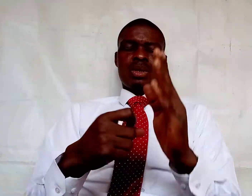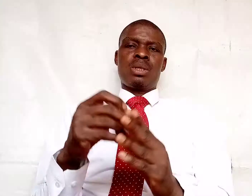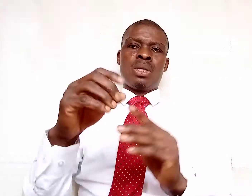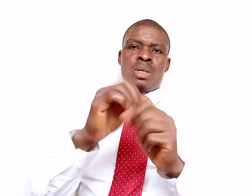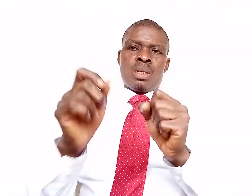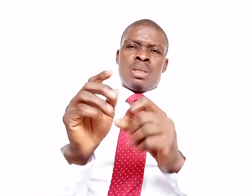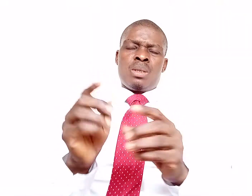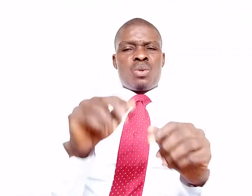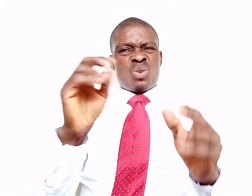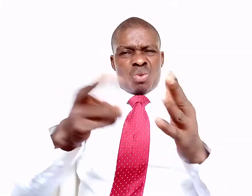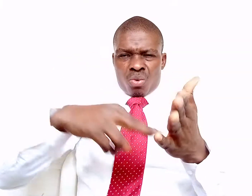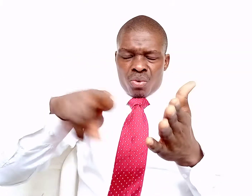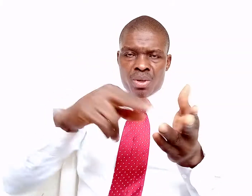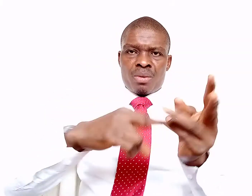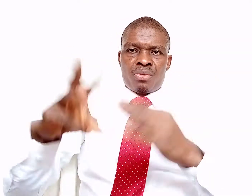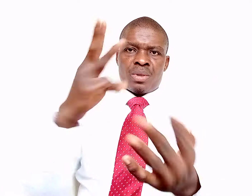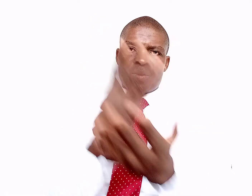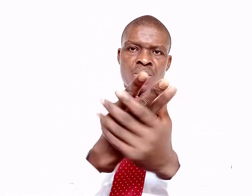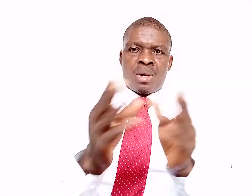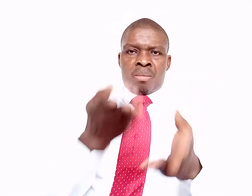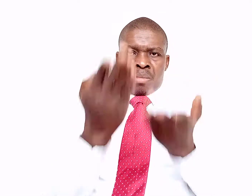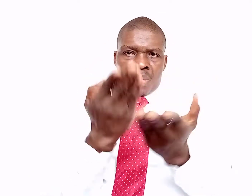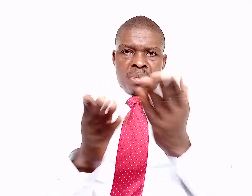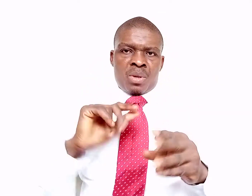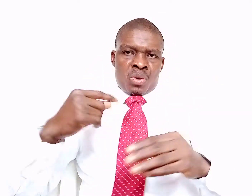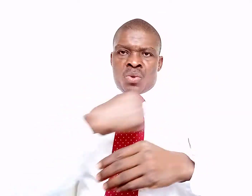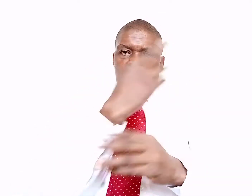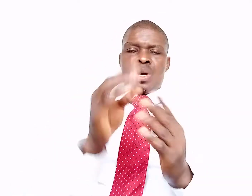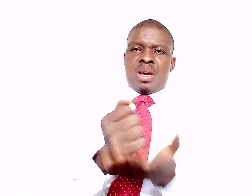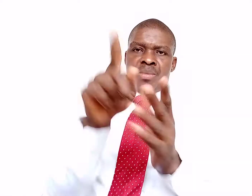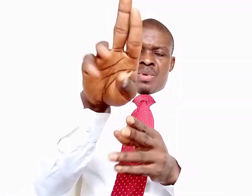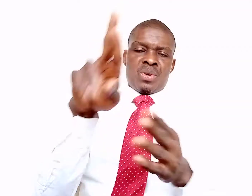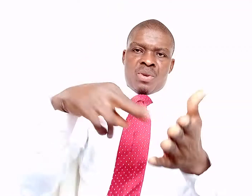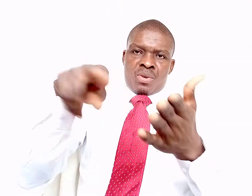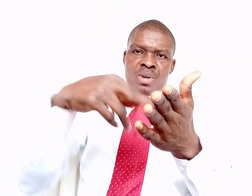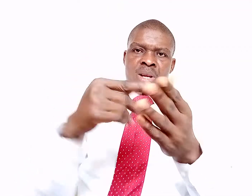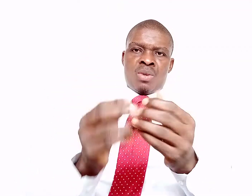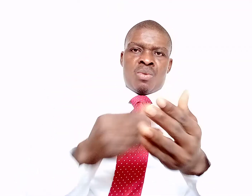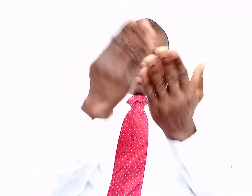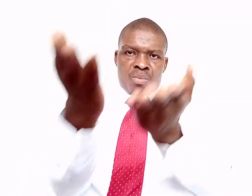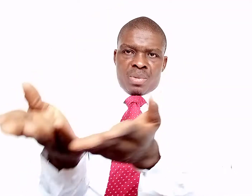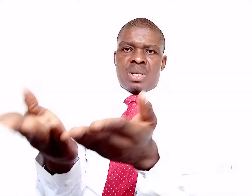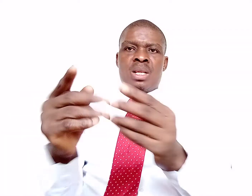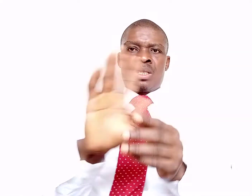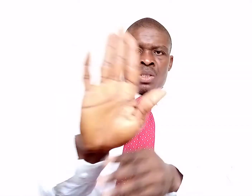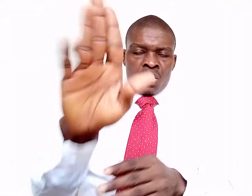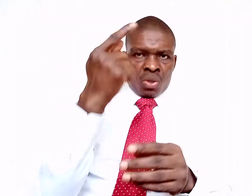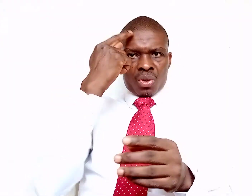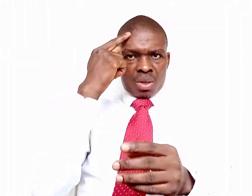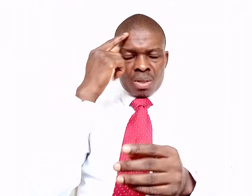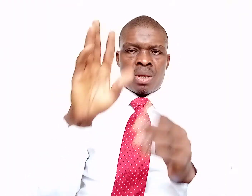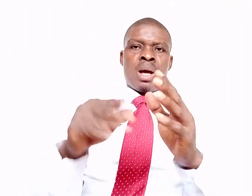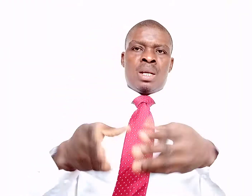research. Rather than summing things up for your reader, it presents your experience and allows them to draw their